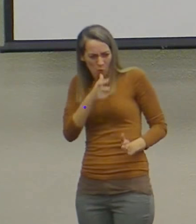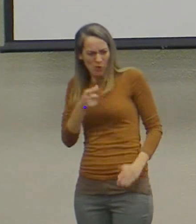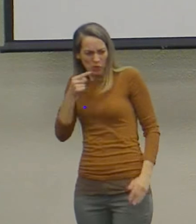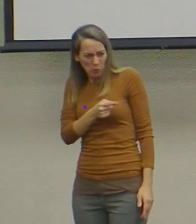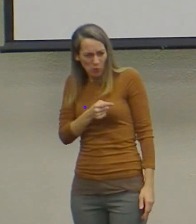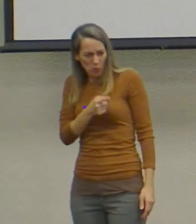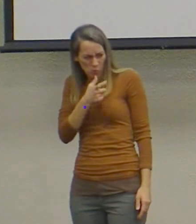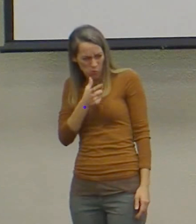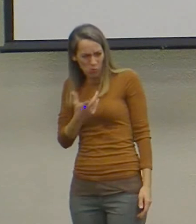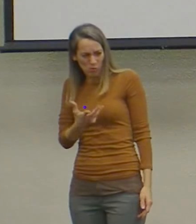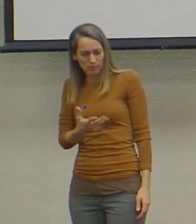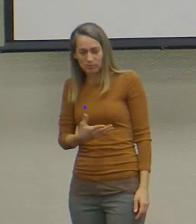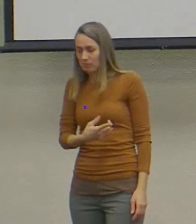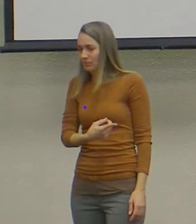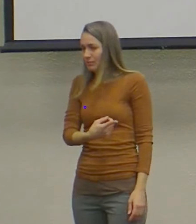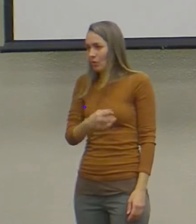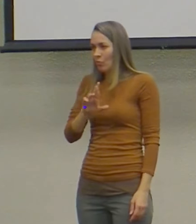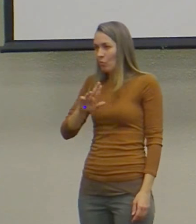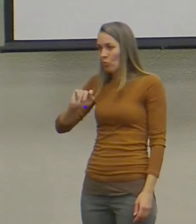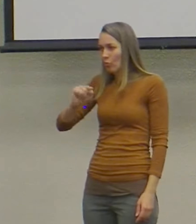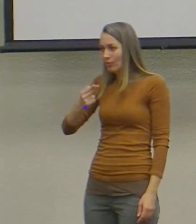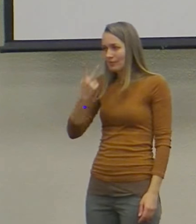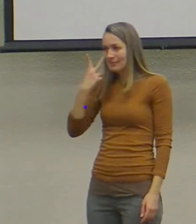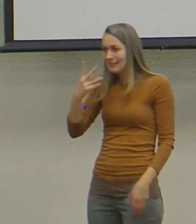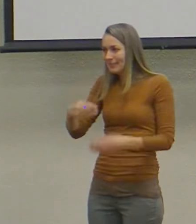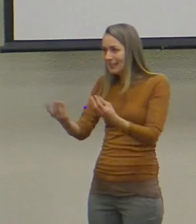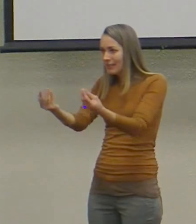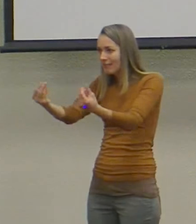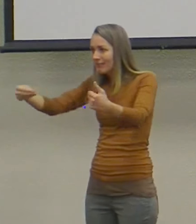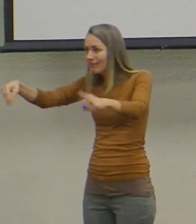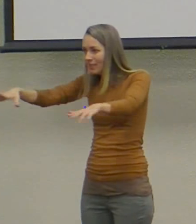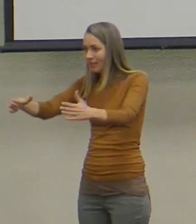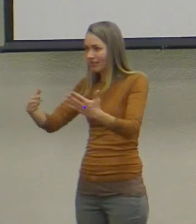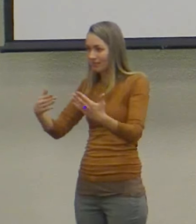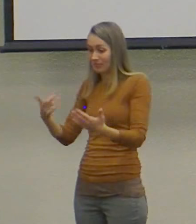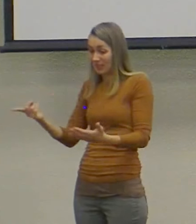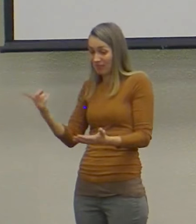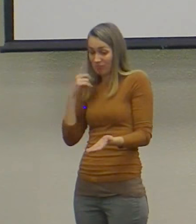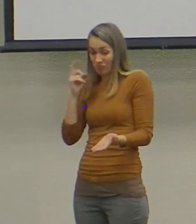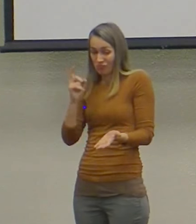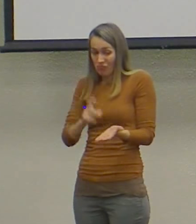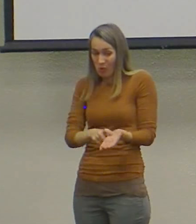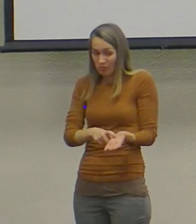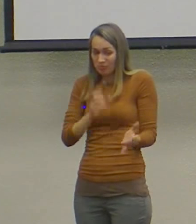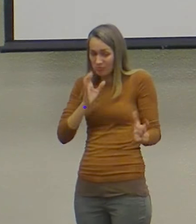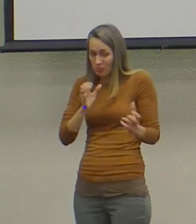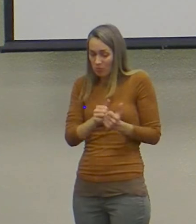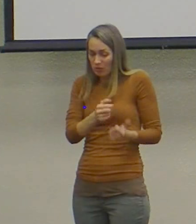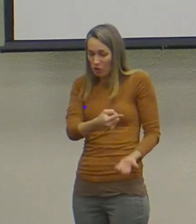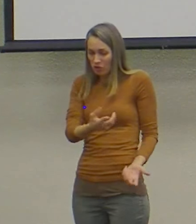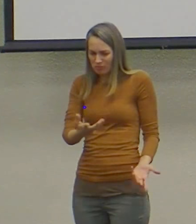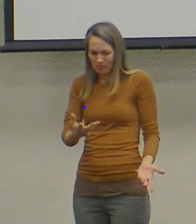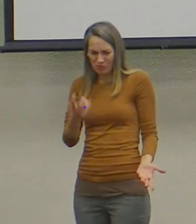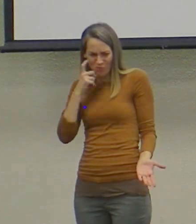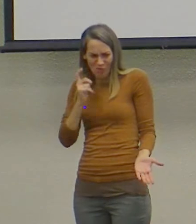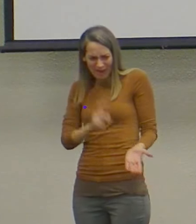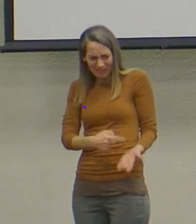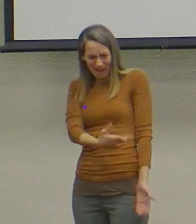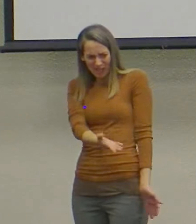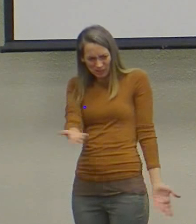who she is? You've seen her in the field. You've had conversation. You've taken notice of her. Don't you recognize her?